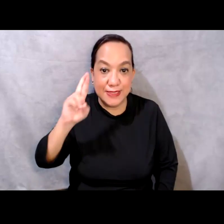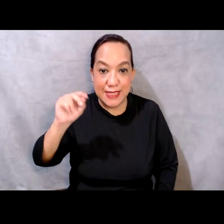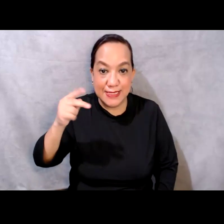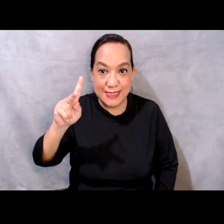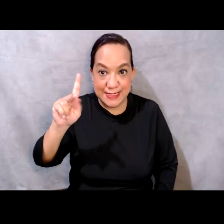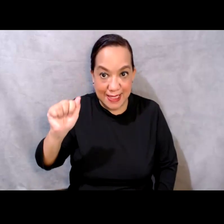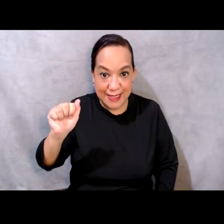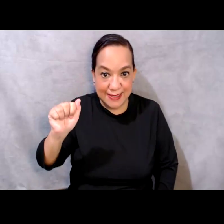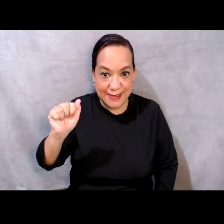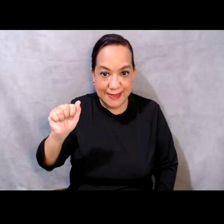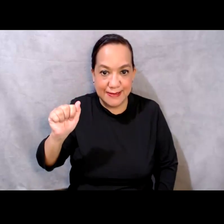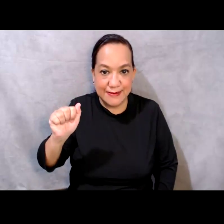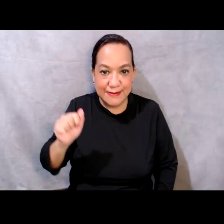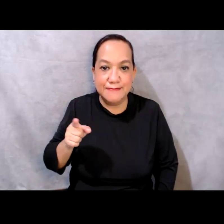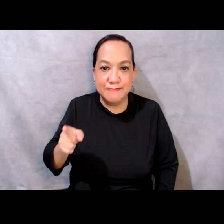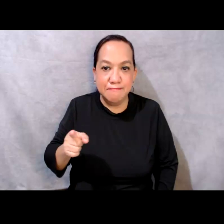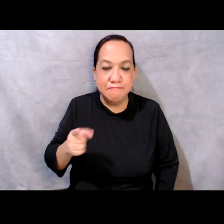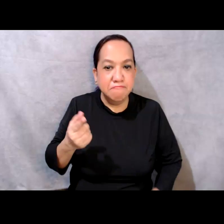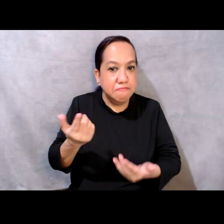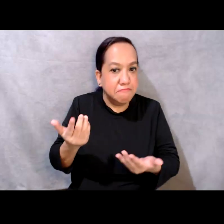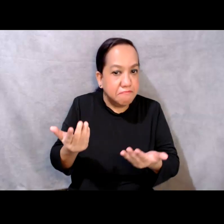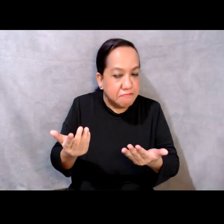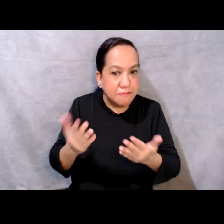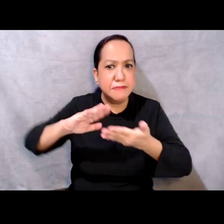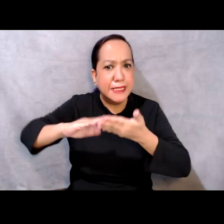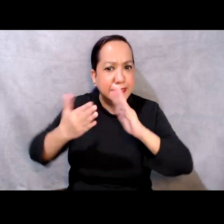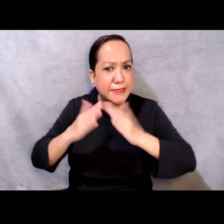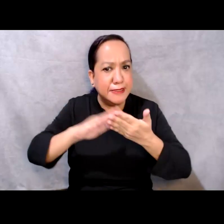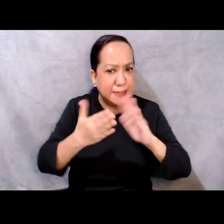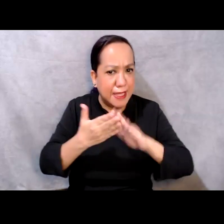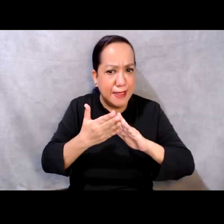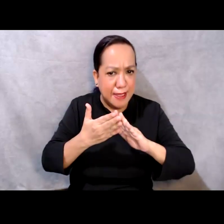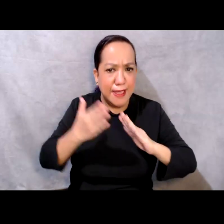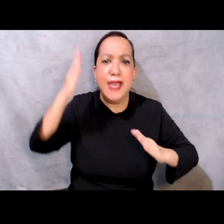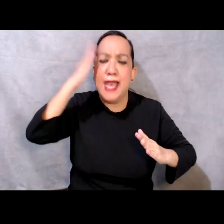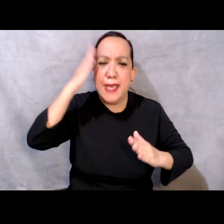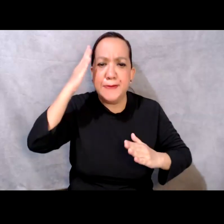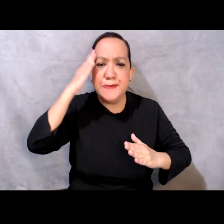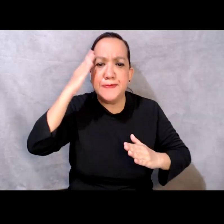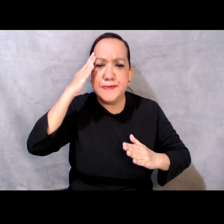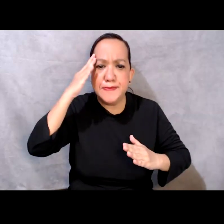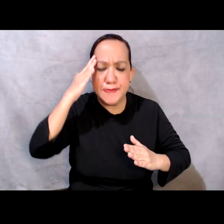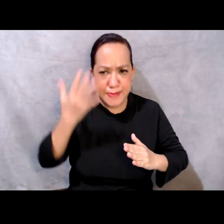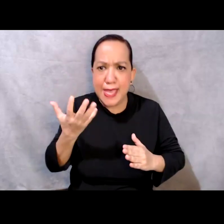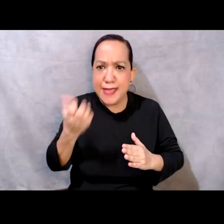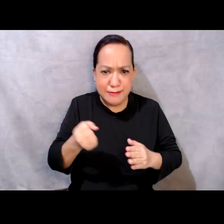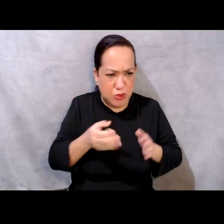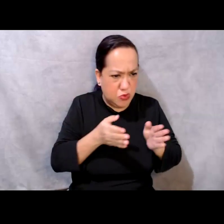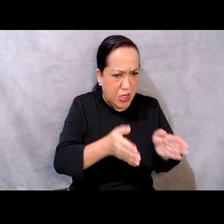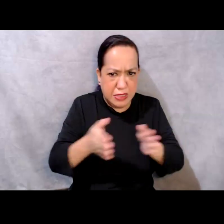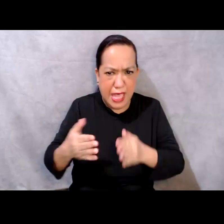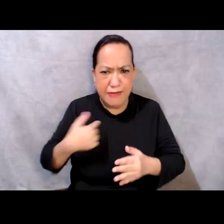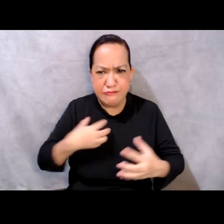of the different grievance mechanism options that they have, but still with that awareness choose to go to the